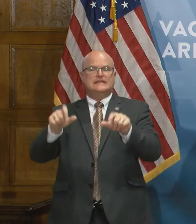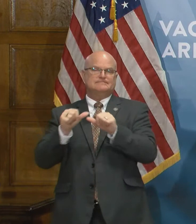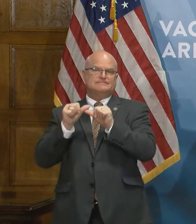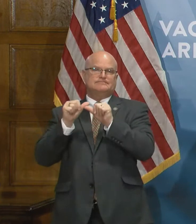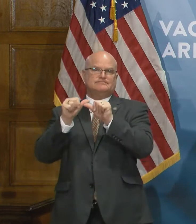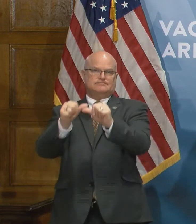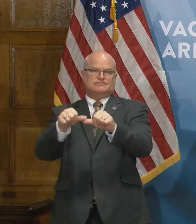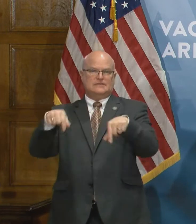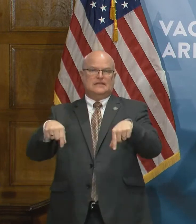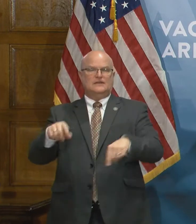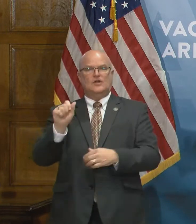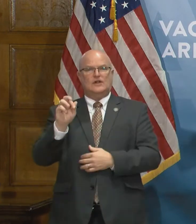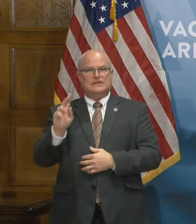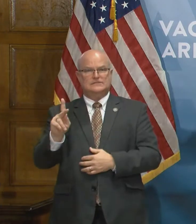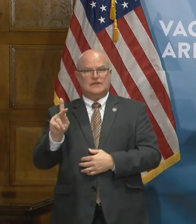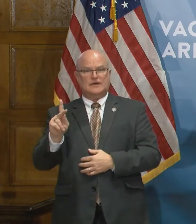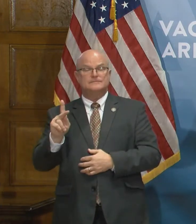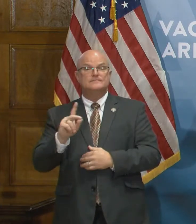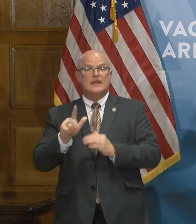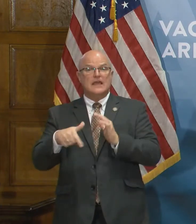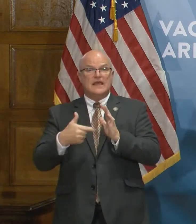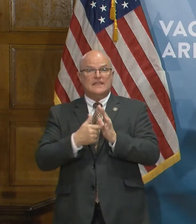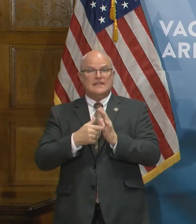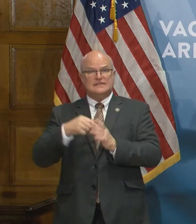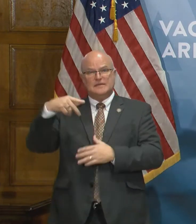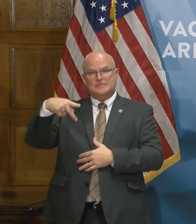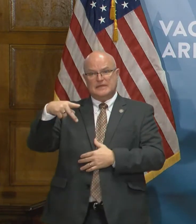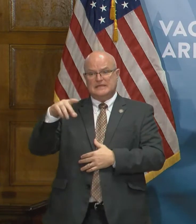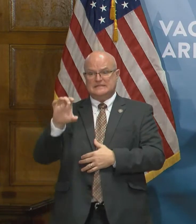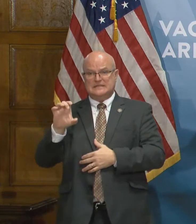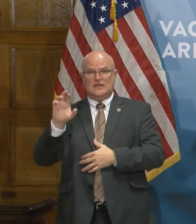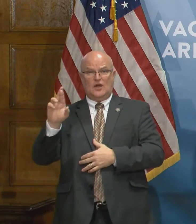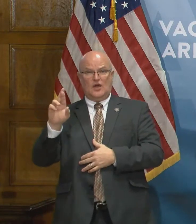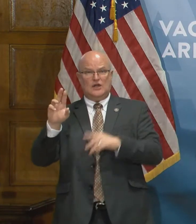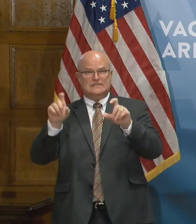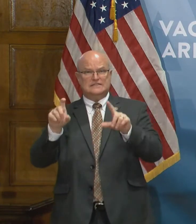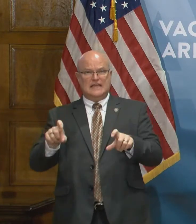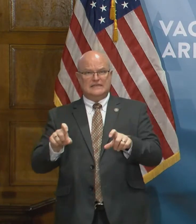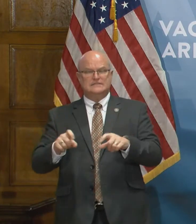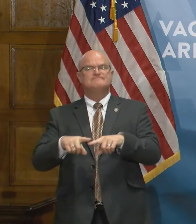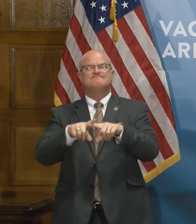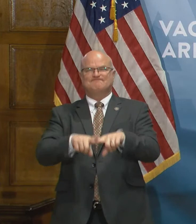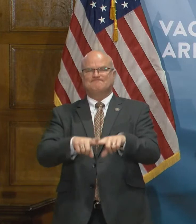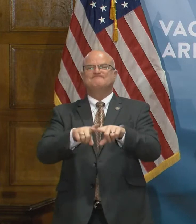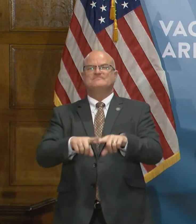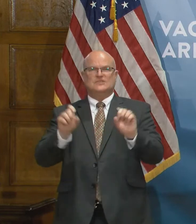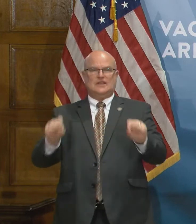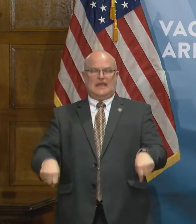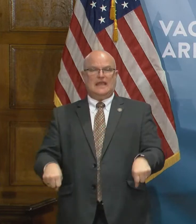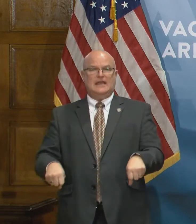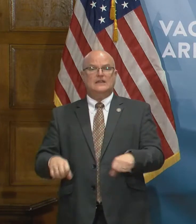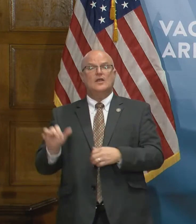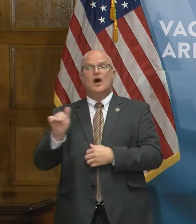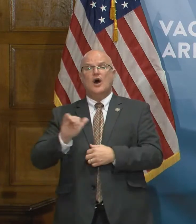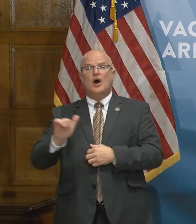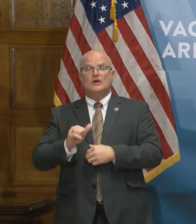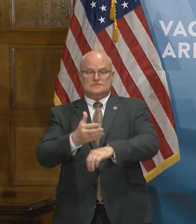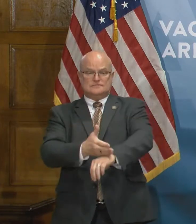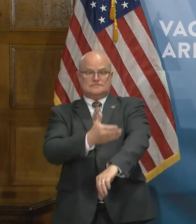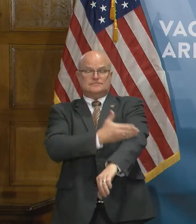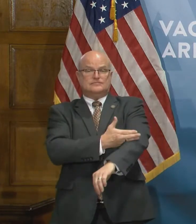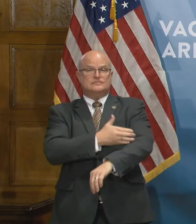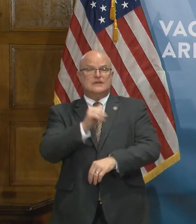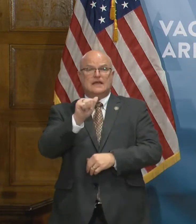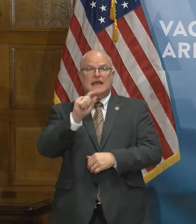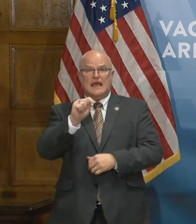be available in Arkansas. These are the PCR tests. They're the most reliable. We also want to enhance our